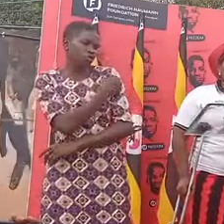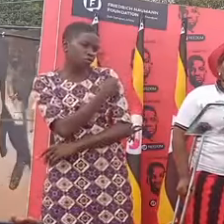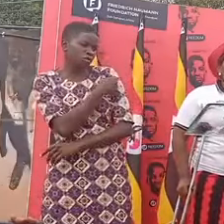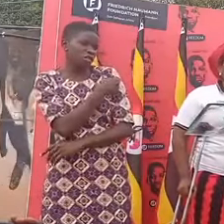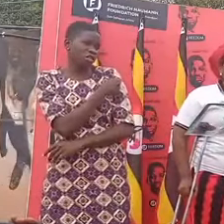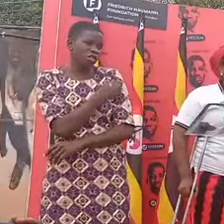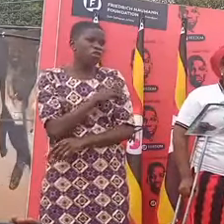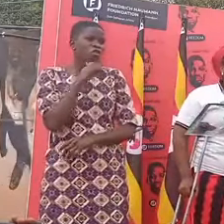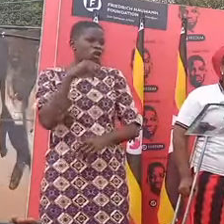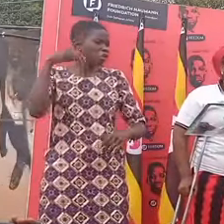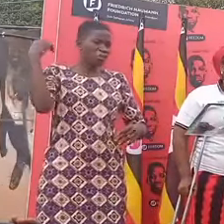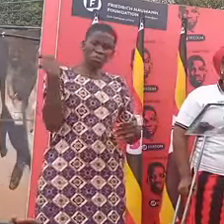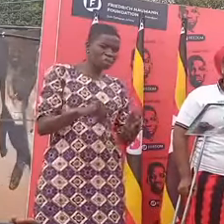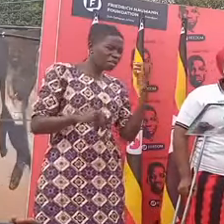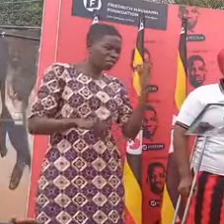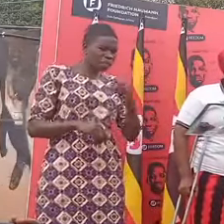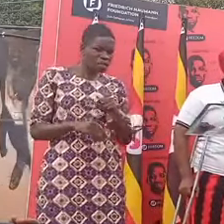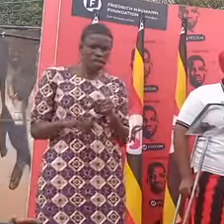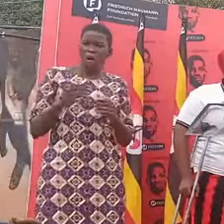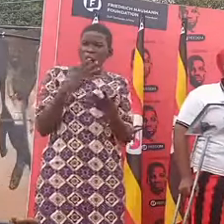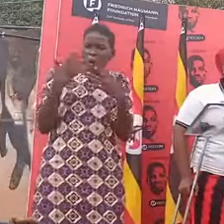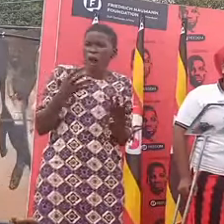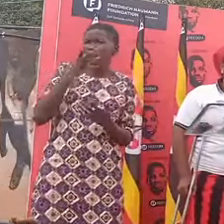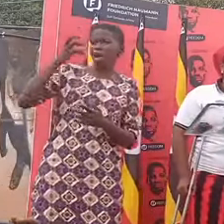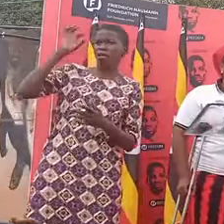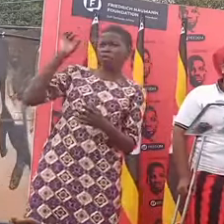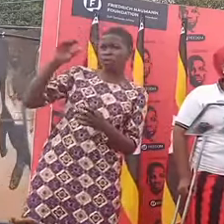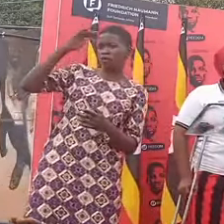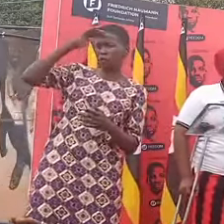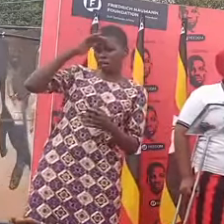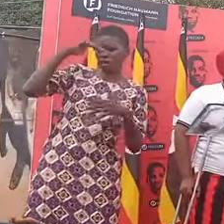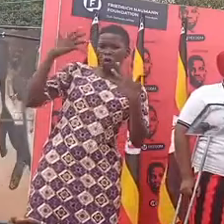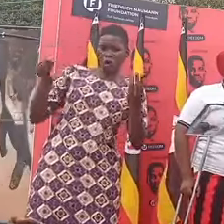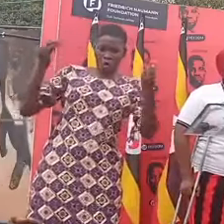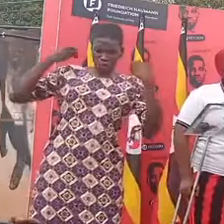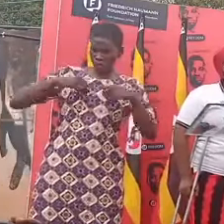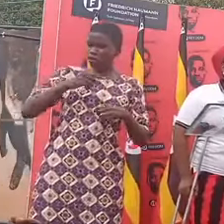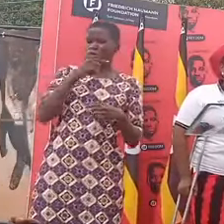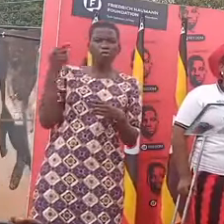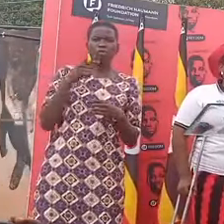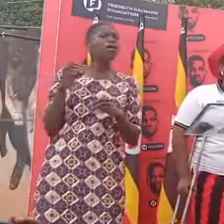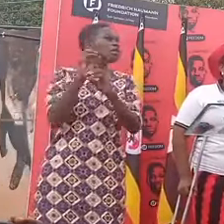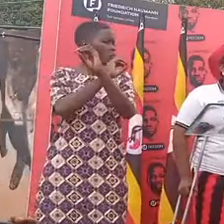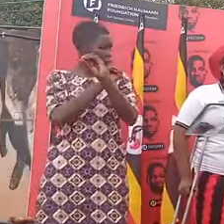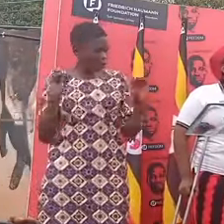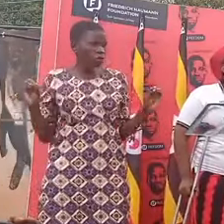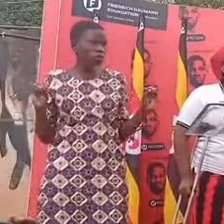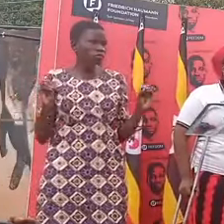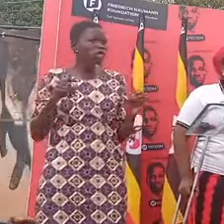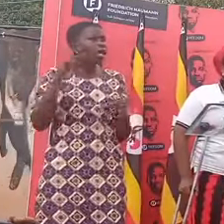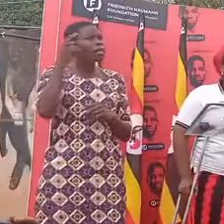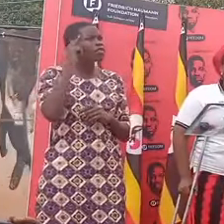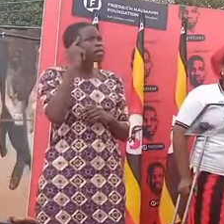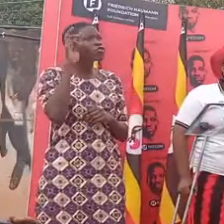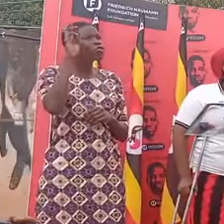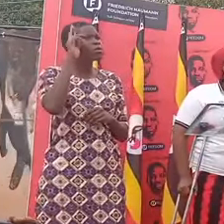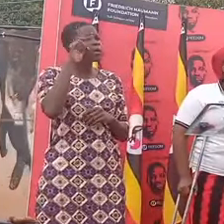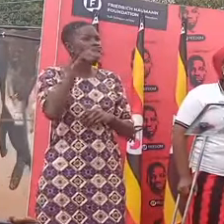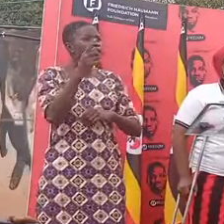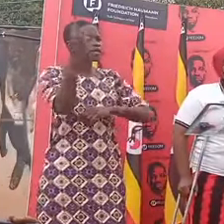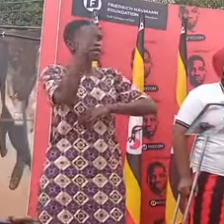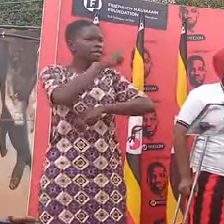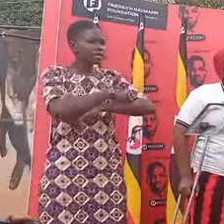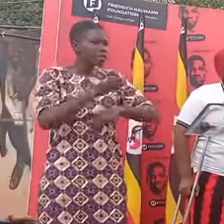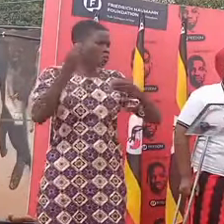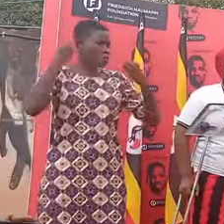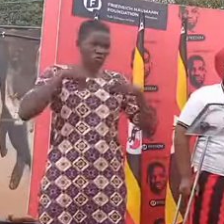sigamba nti bankola ebintu ebyo nti nali mbafumye, nali nina redi gye nnyambadde, kukola olunaku ndowooza nali nnyambadde